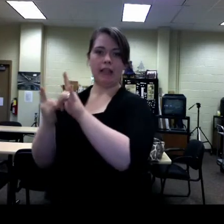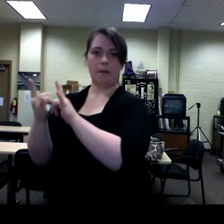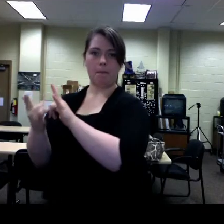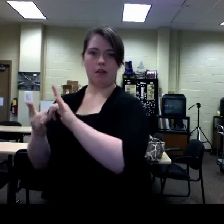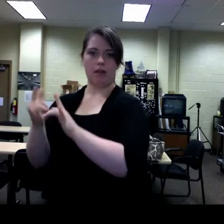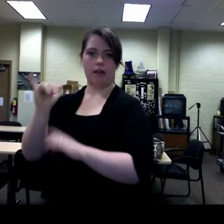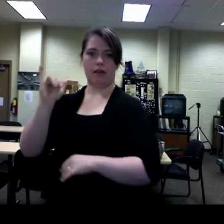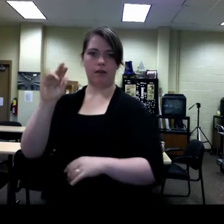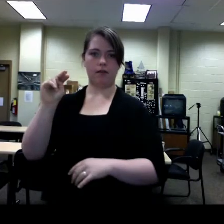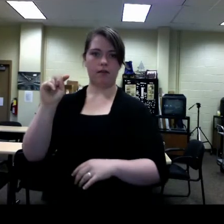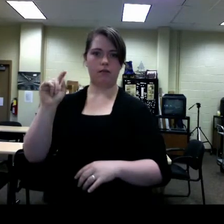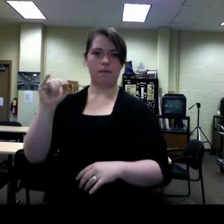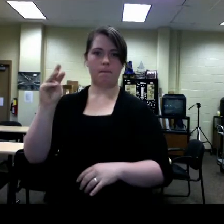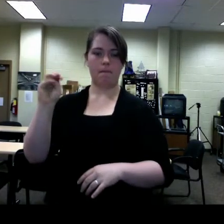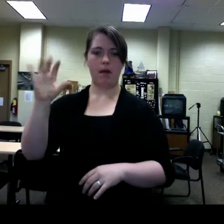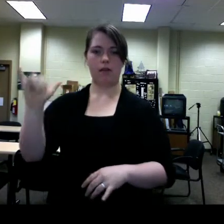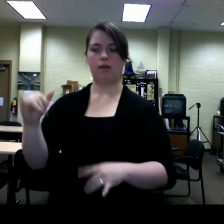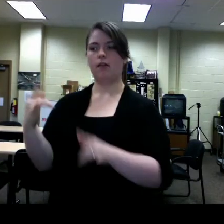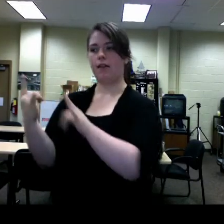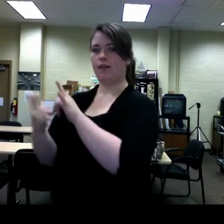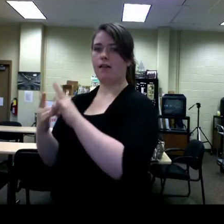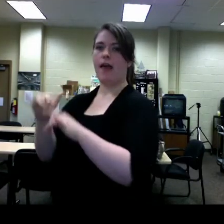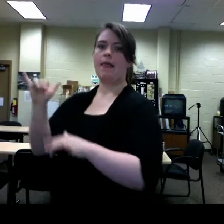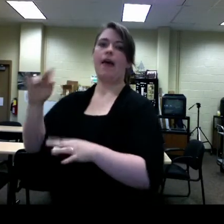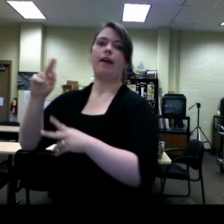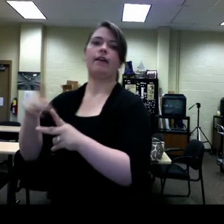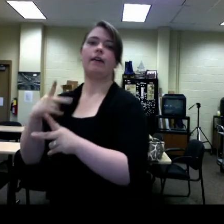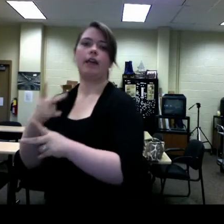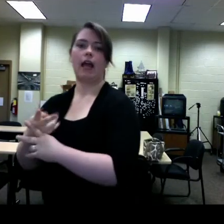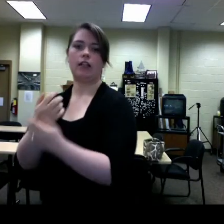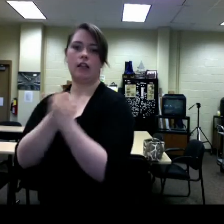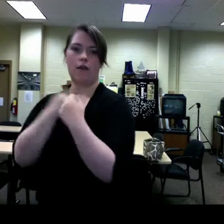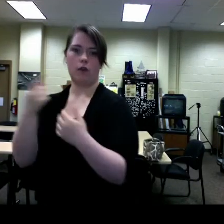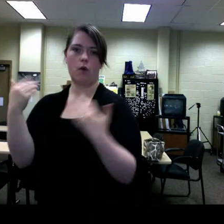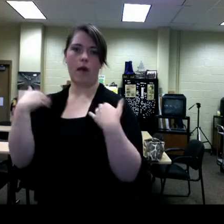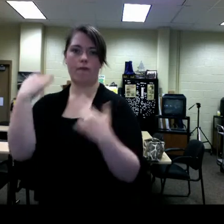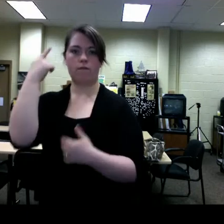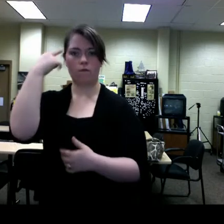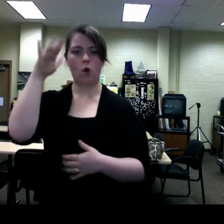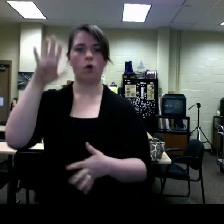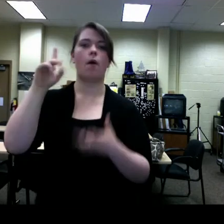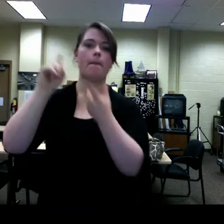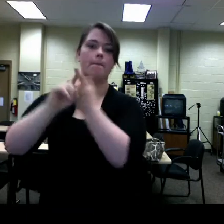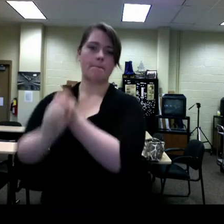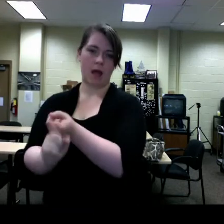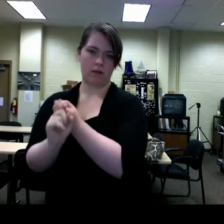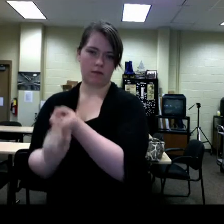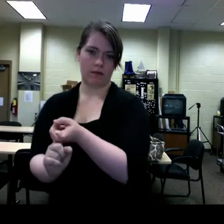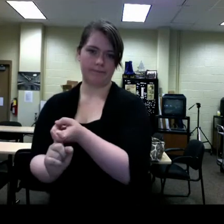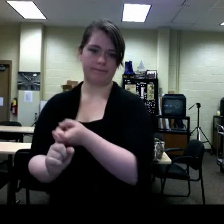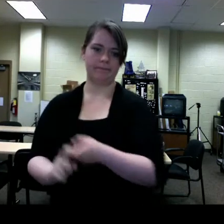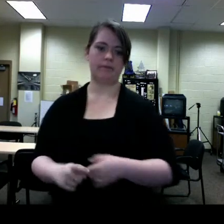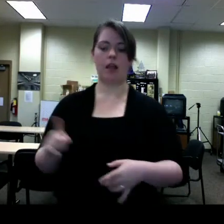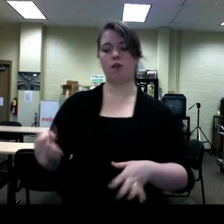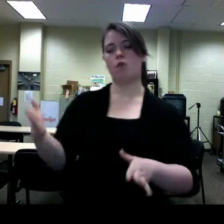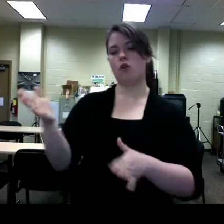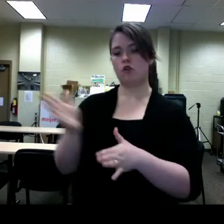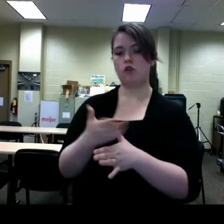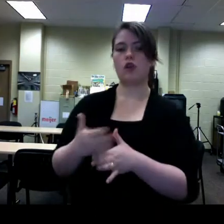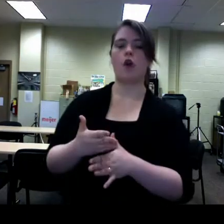is that kind of love that you have for your best friend. This is where you share your deepest feelings